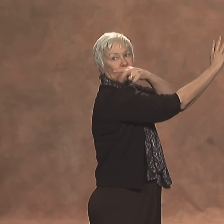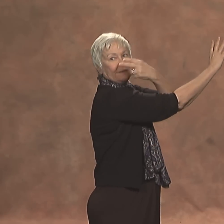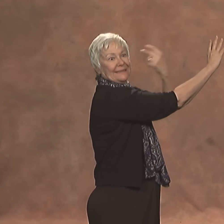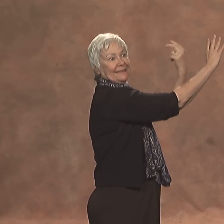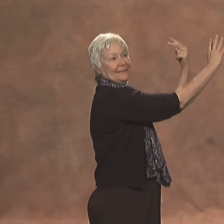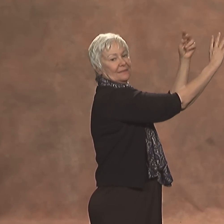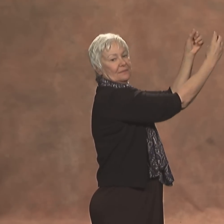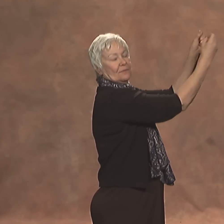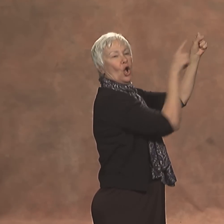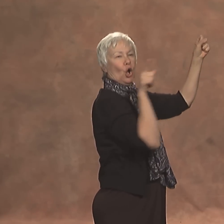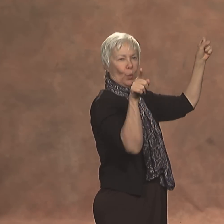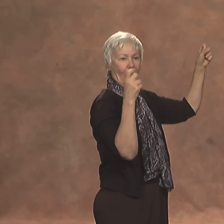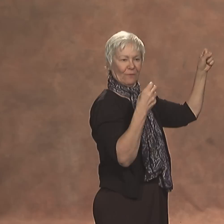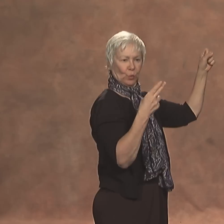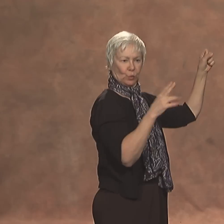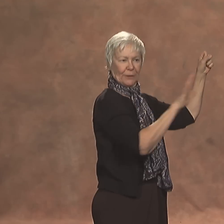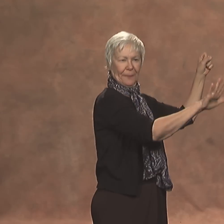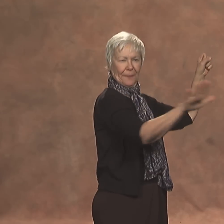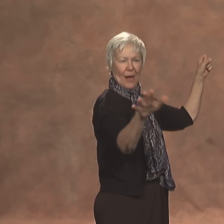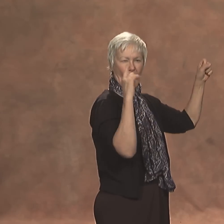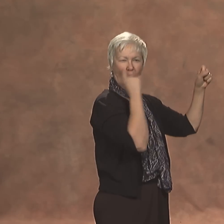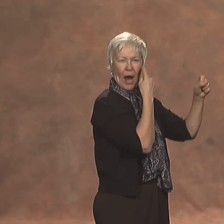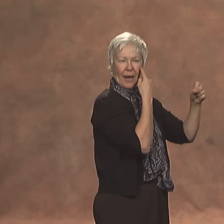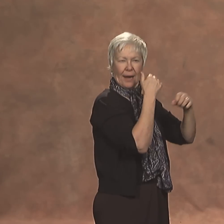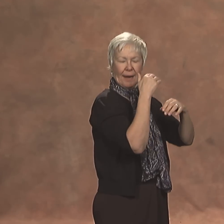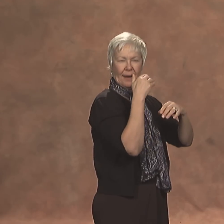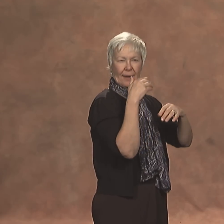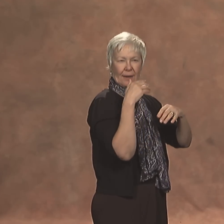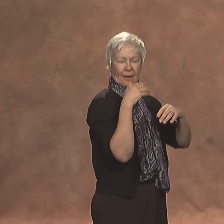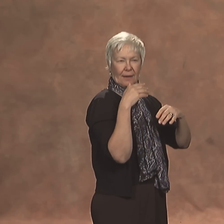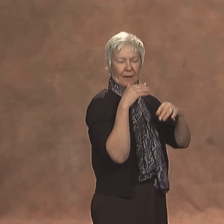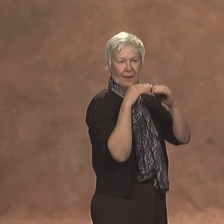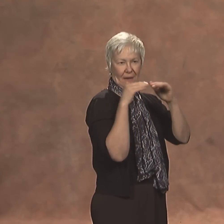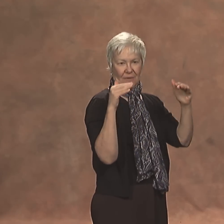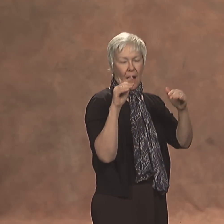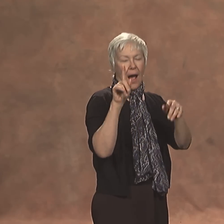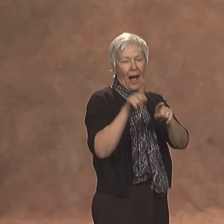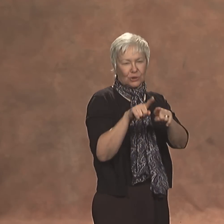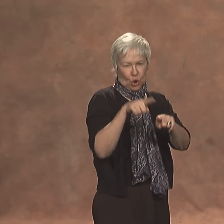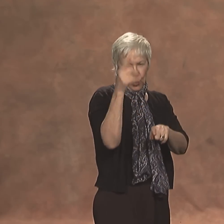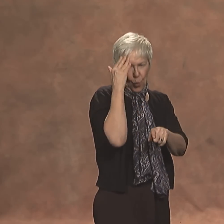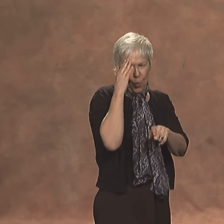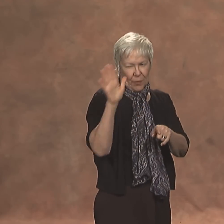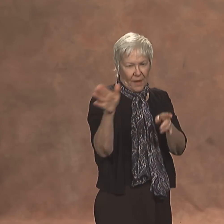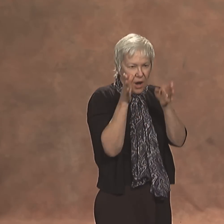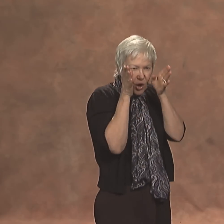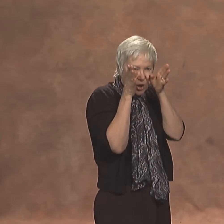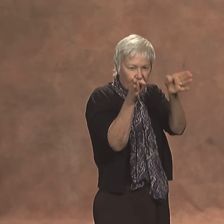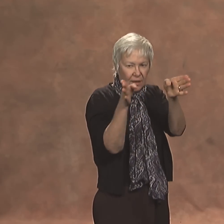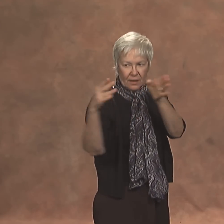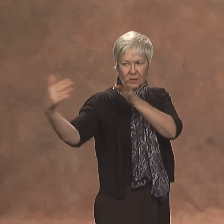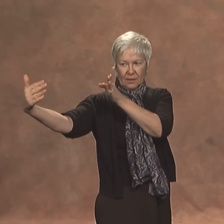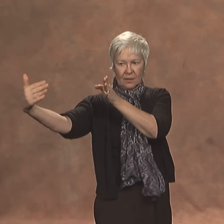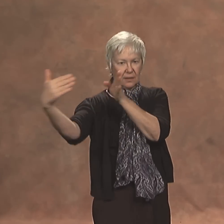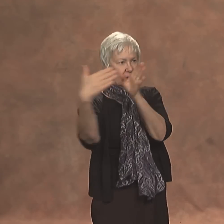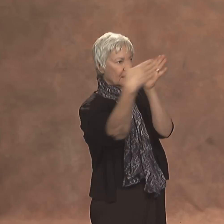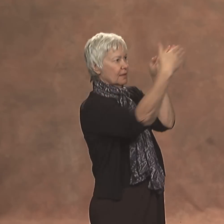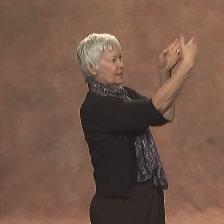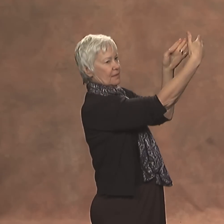And ensure that you shift your own body as you're talking about the equation that's on the board, and make eye